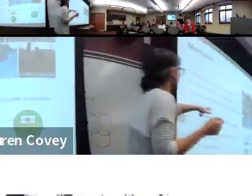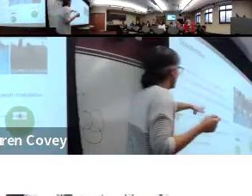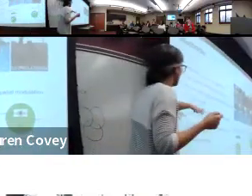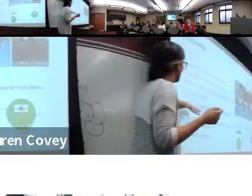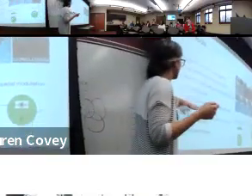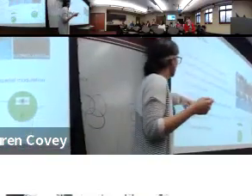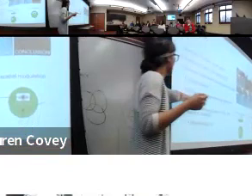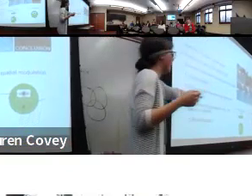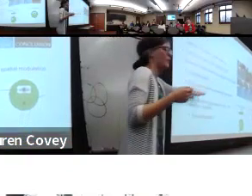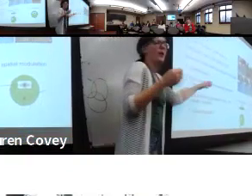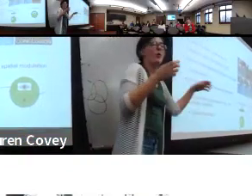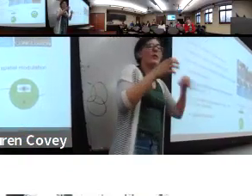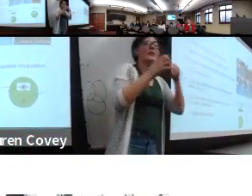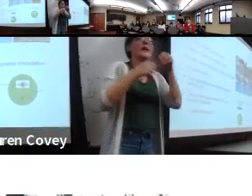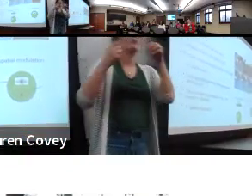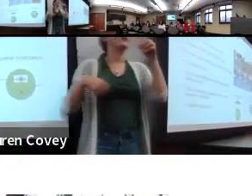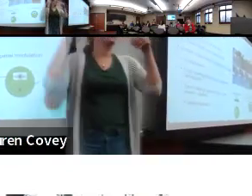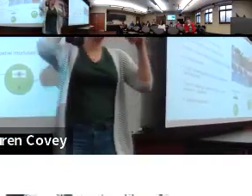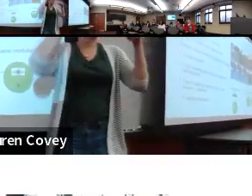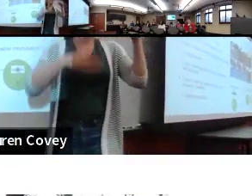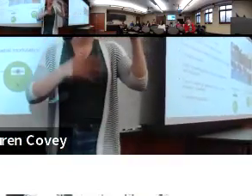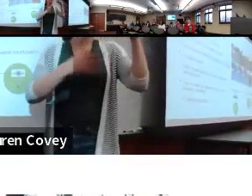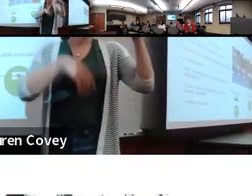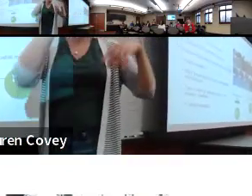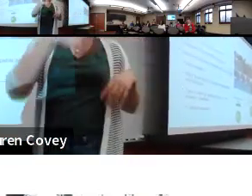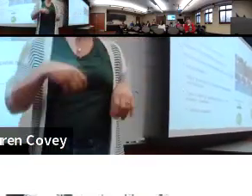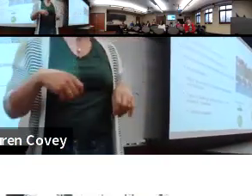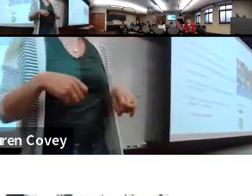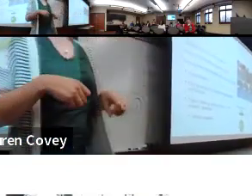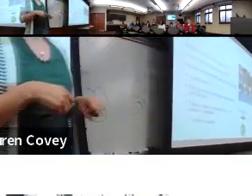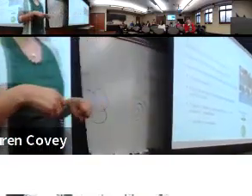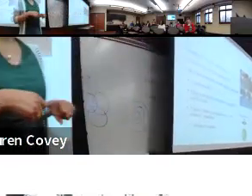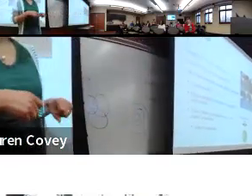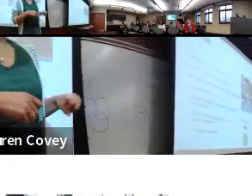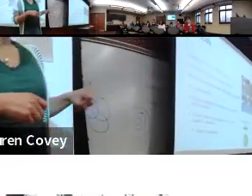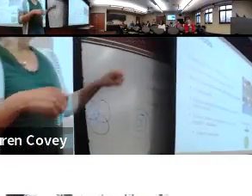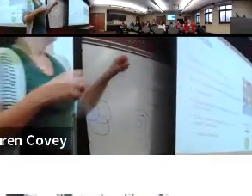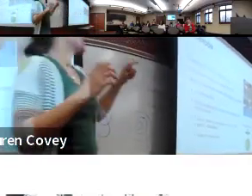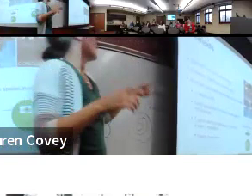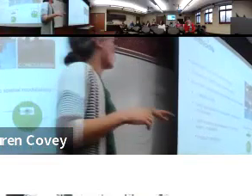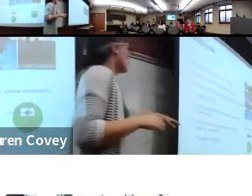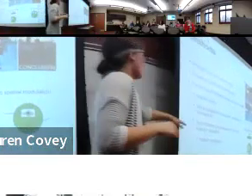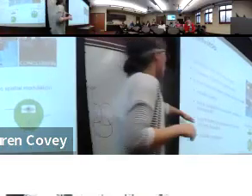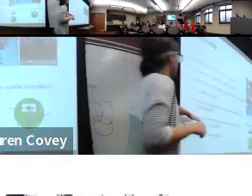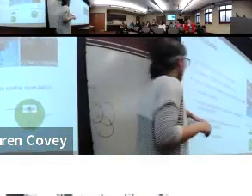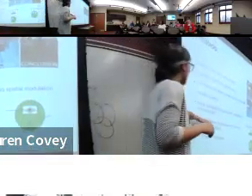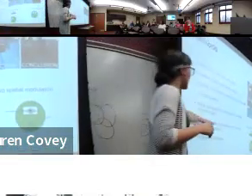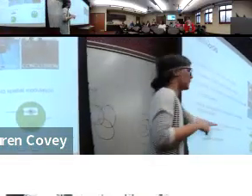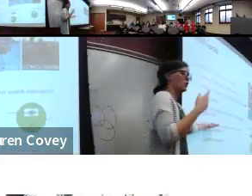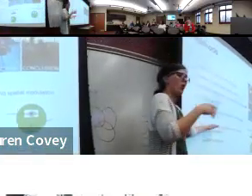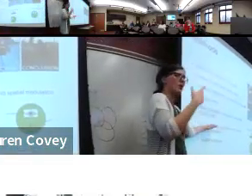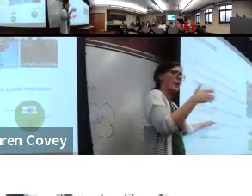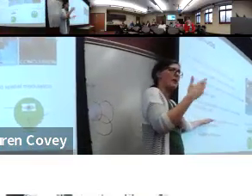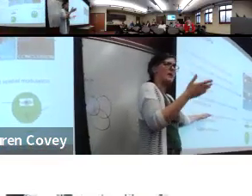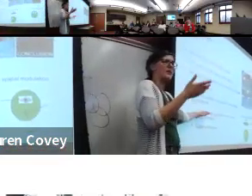the contained reference, or whether they had reintroduced it after it was absent for a little while. We then also coded